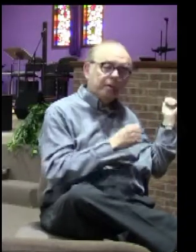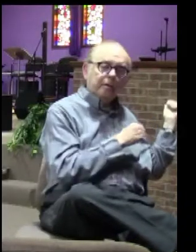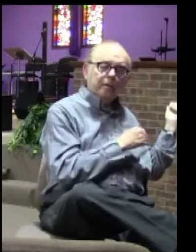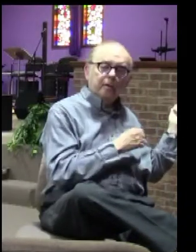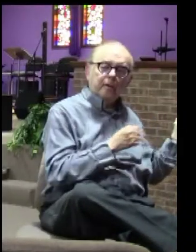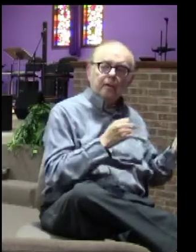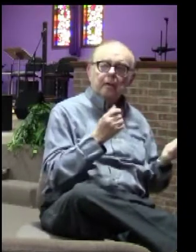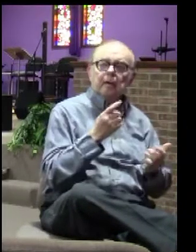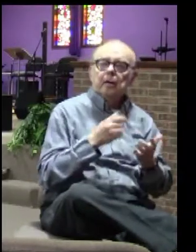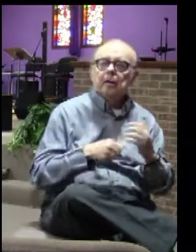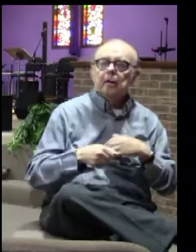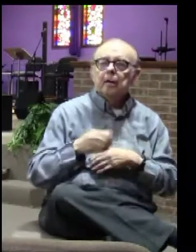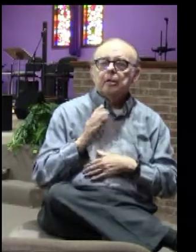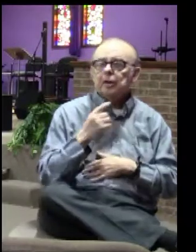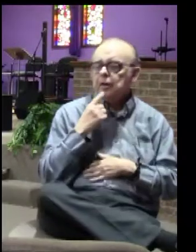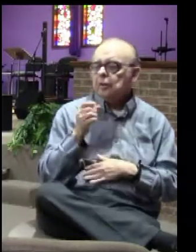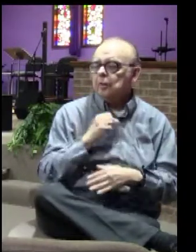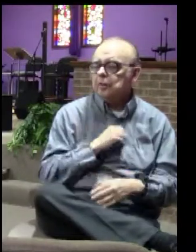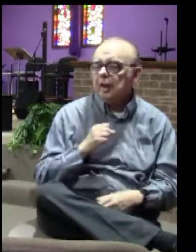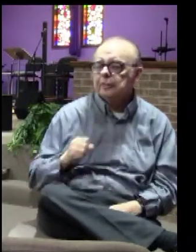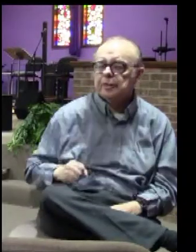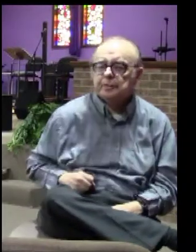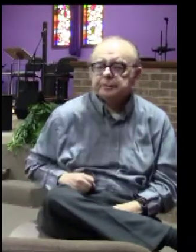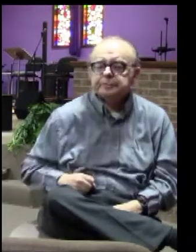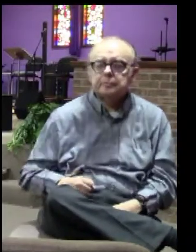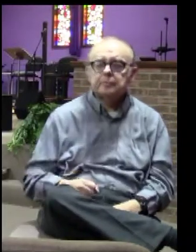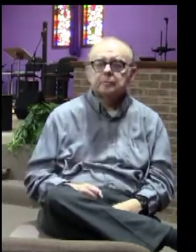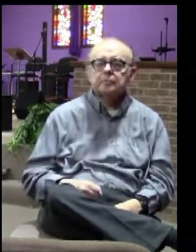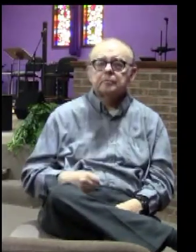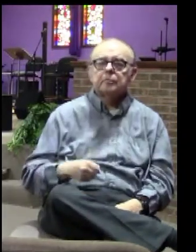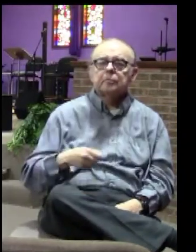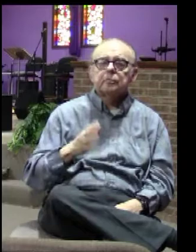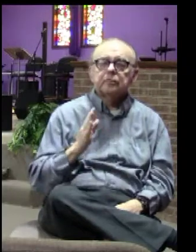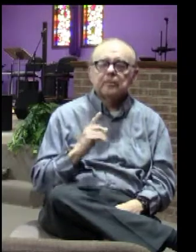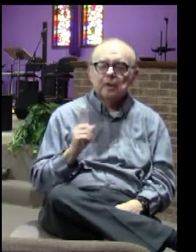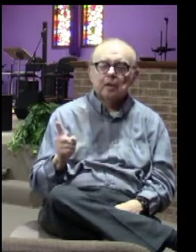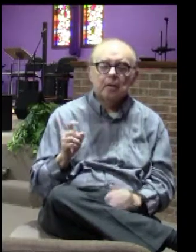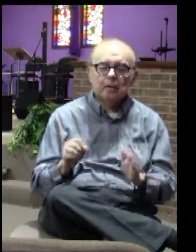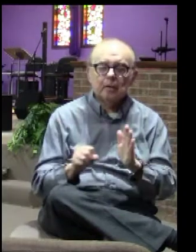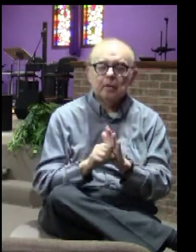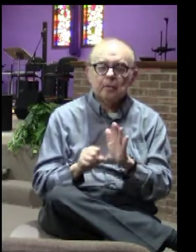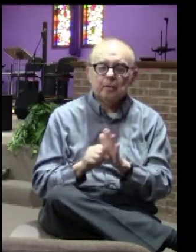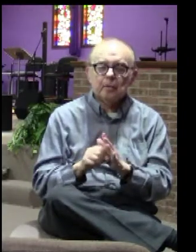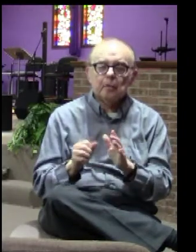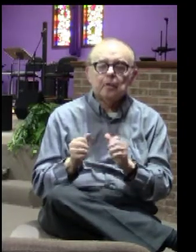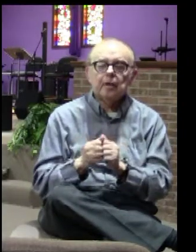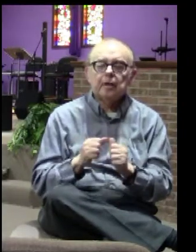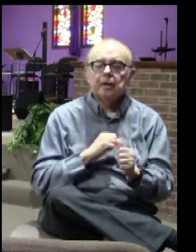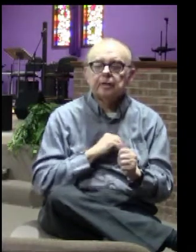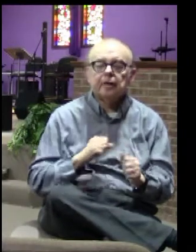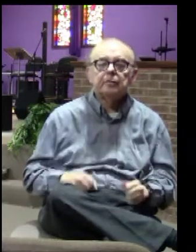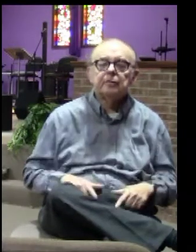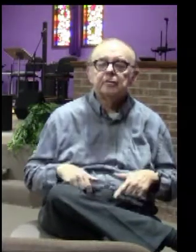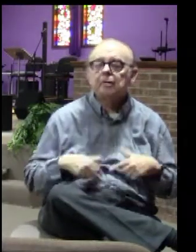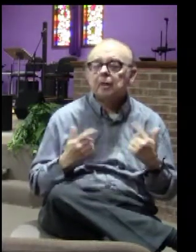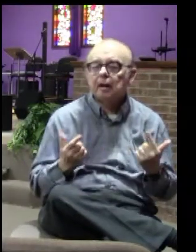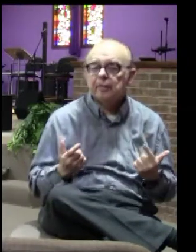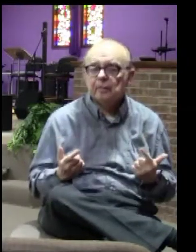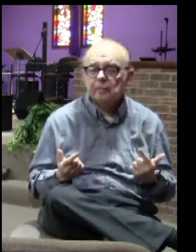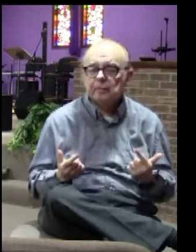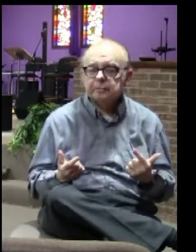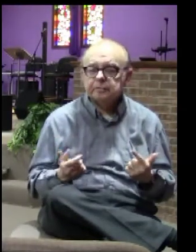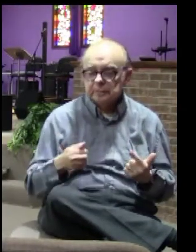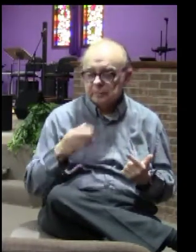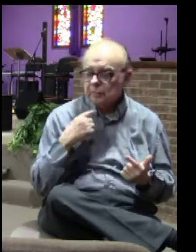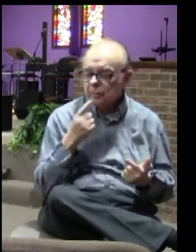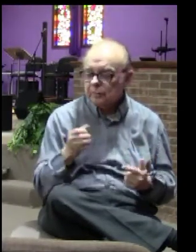Well, here's what God had told Samson. He had put those signs in his life. And he